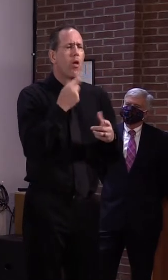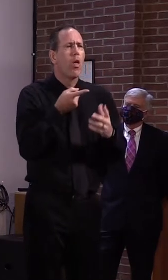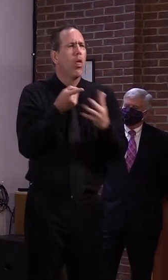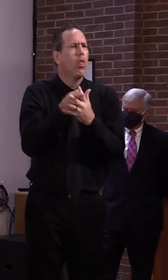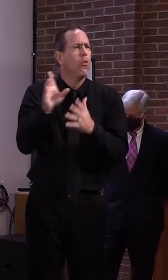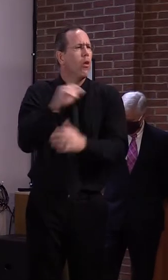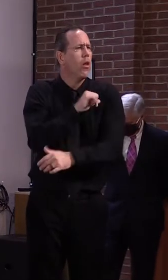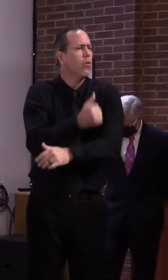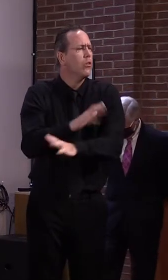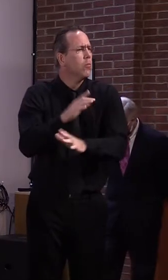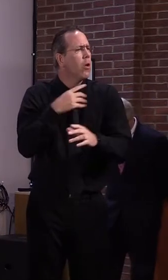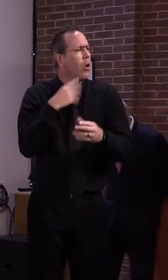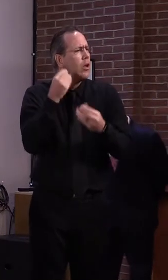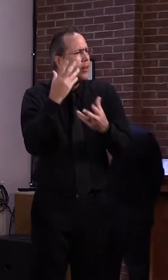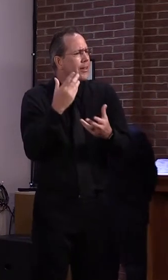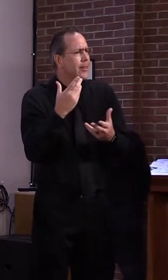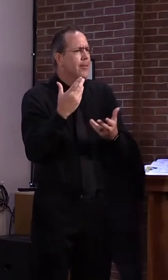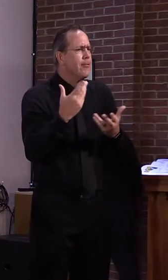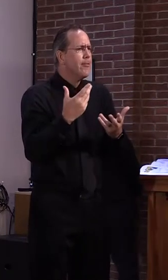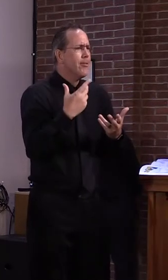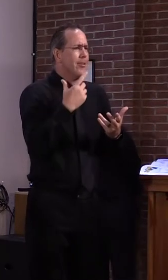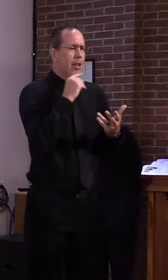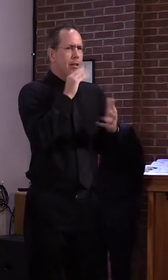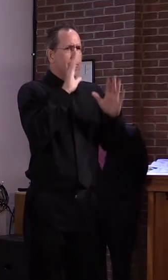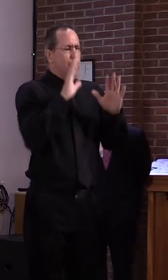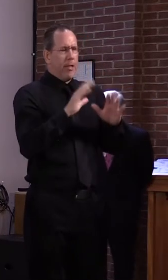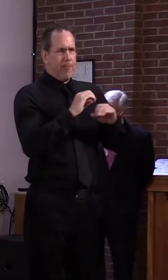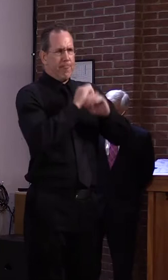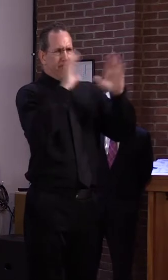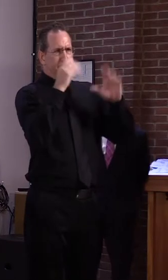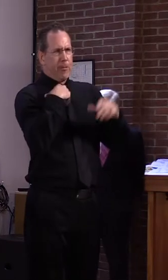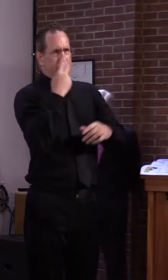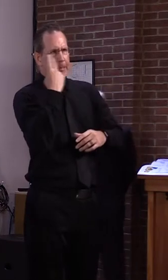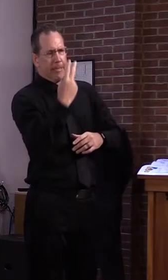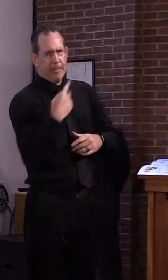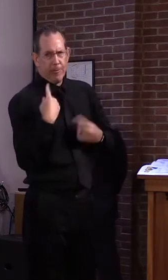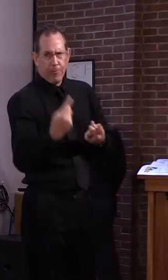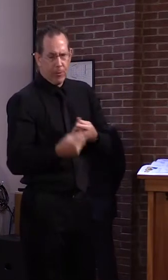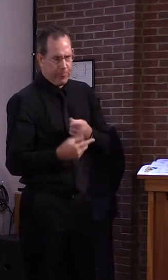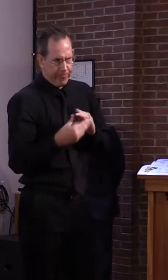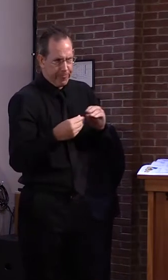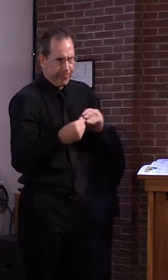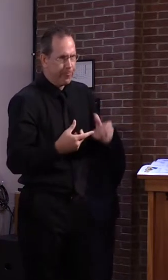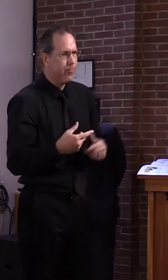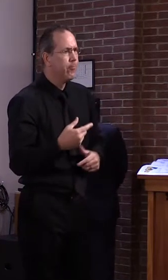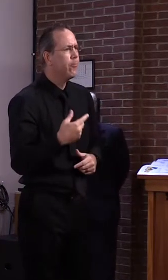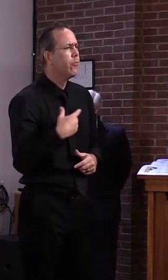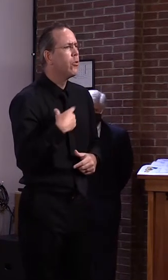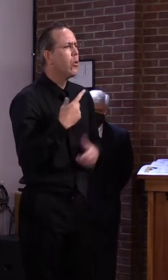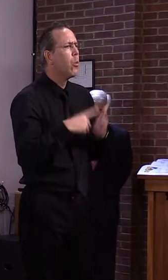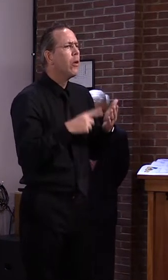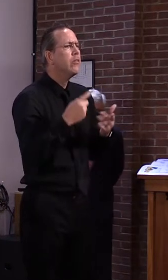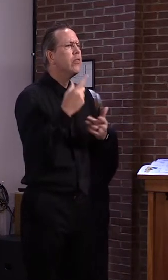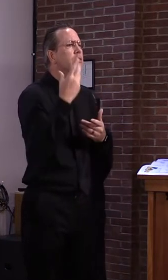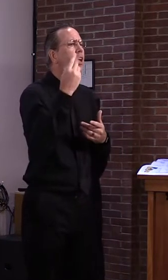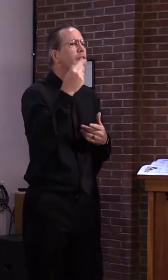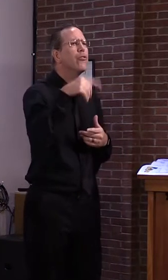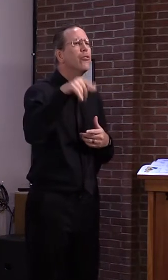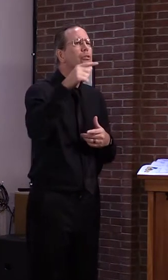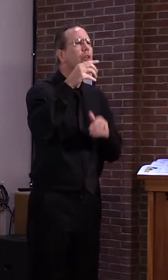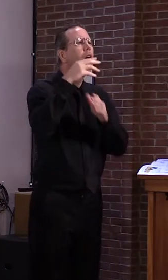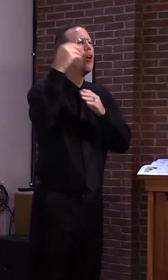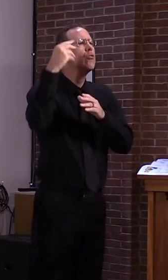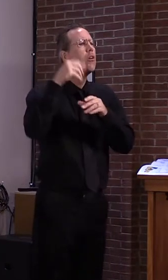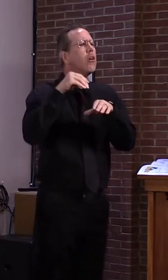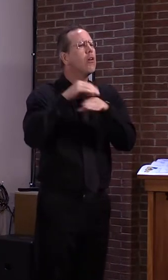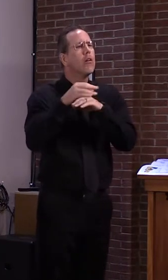known as being the most transparent agency in the state. So what outside experts did you get to balance the